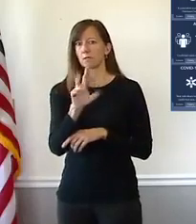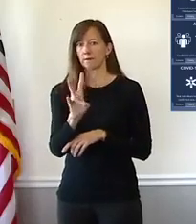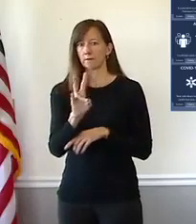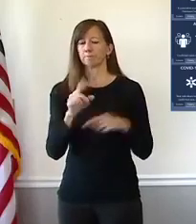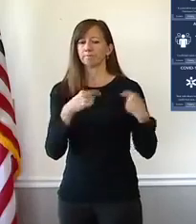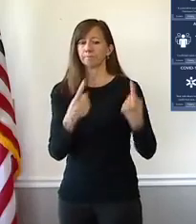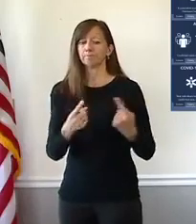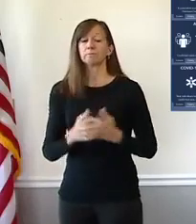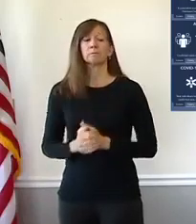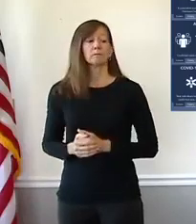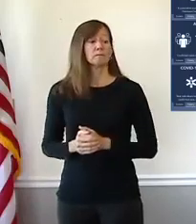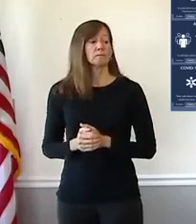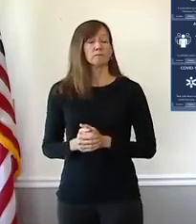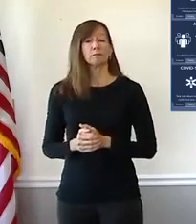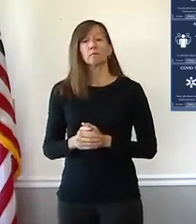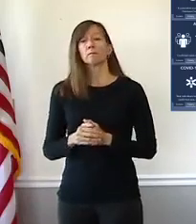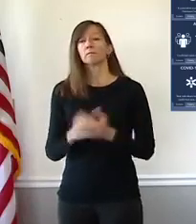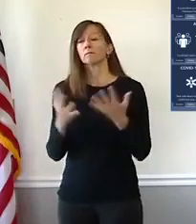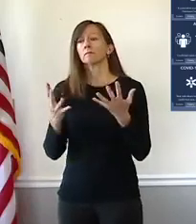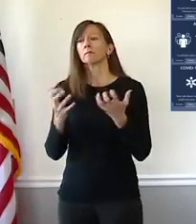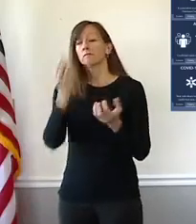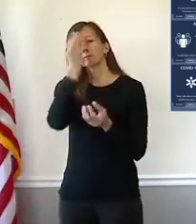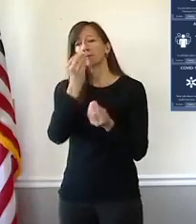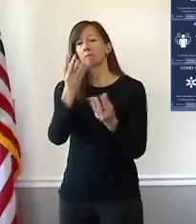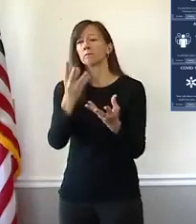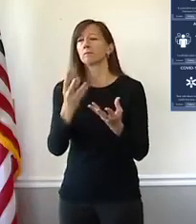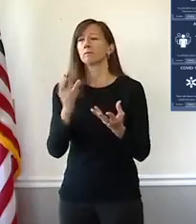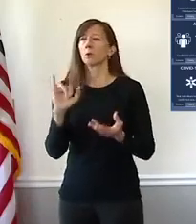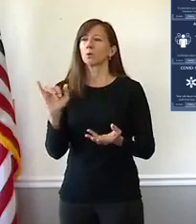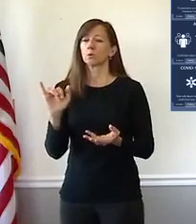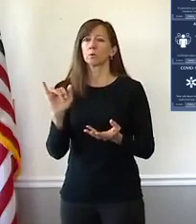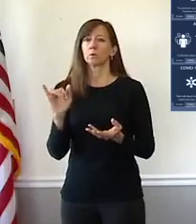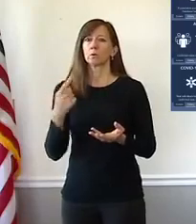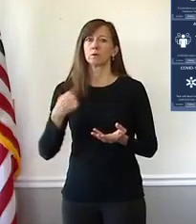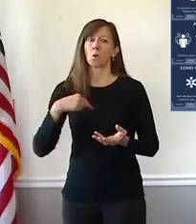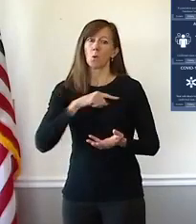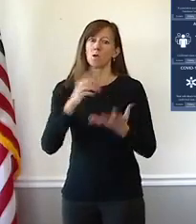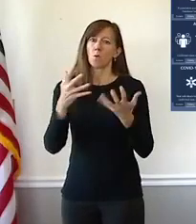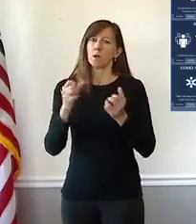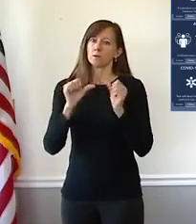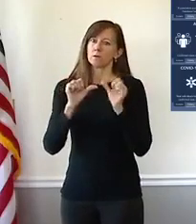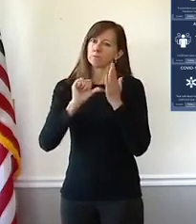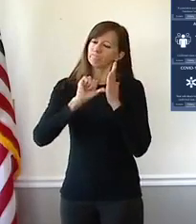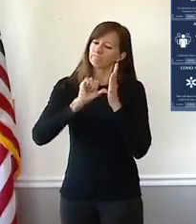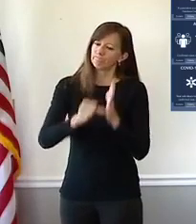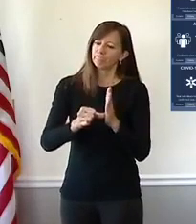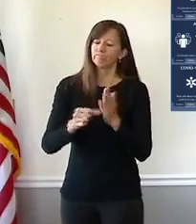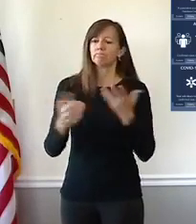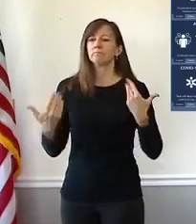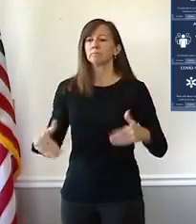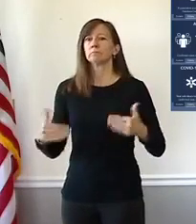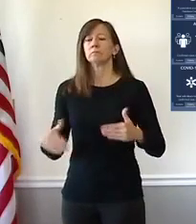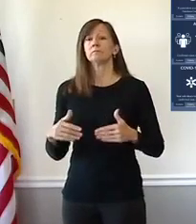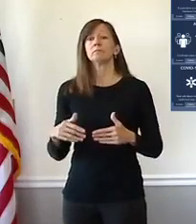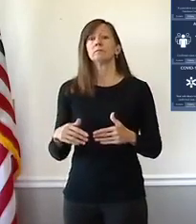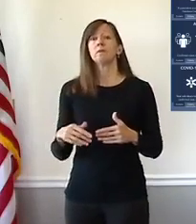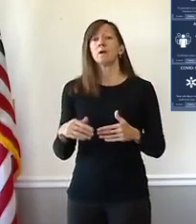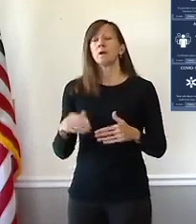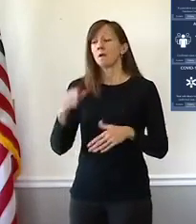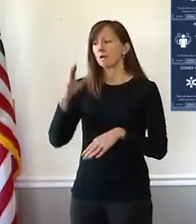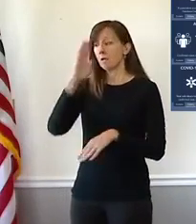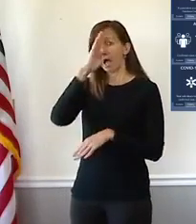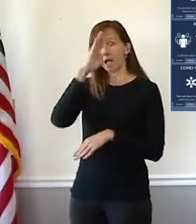that in mind, we want to continue to reinforce a few things. One, hospitalizations